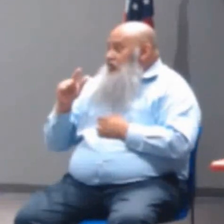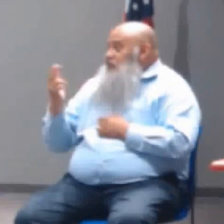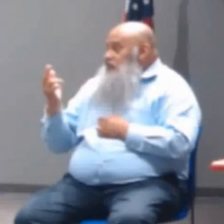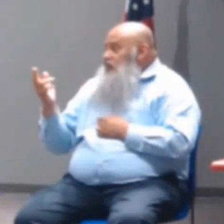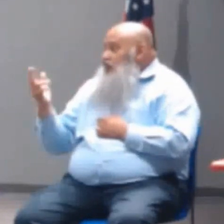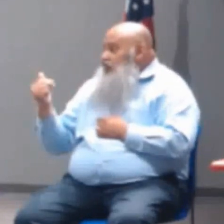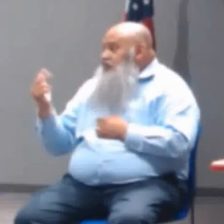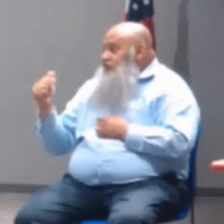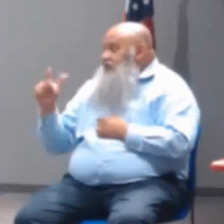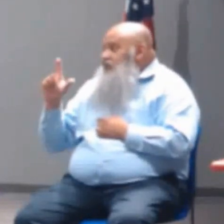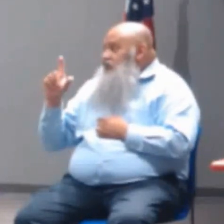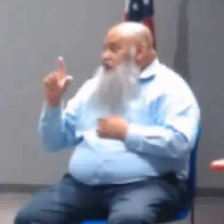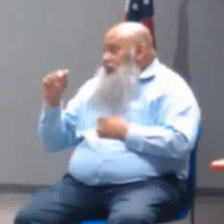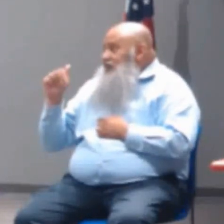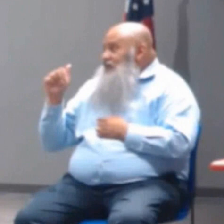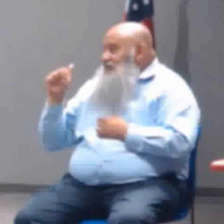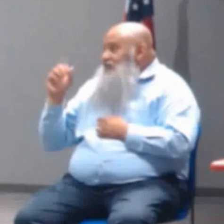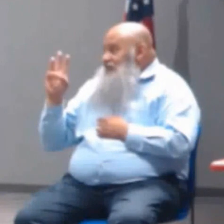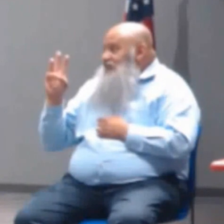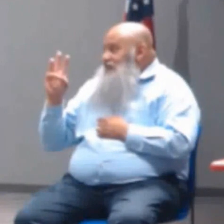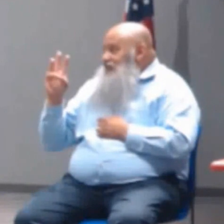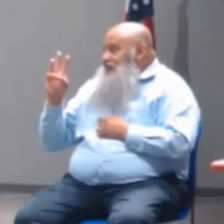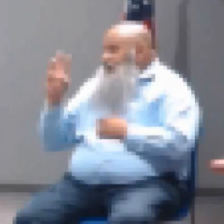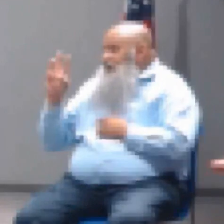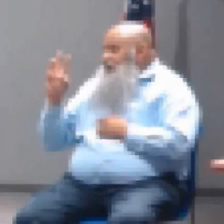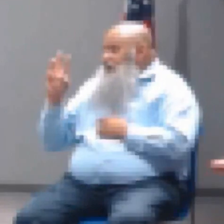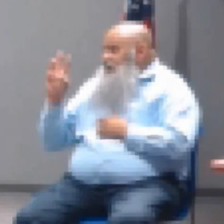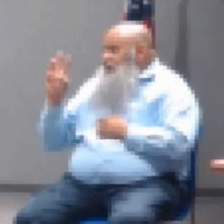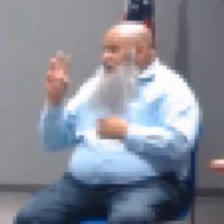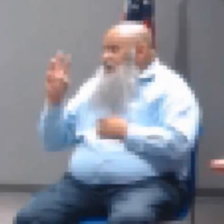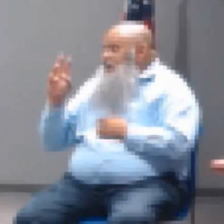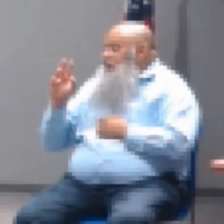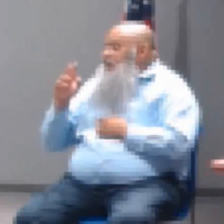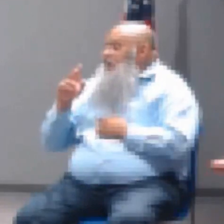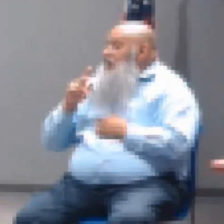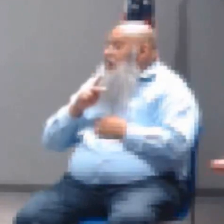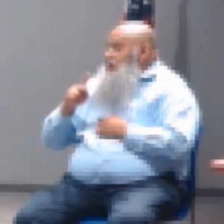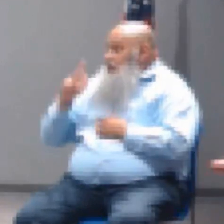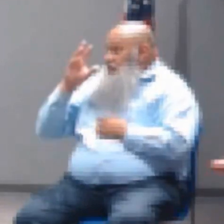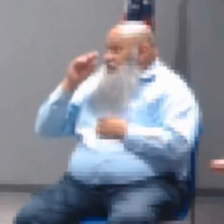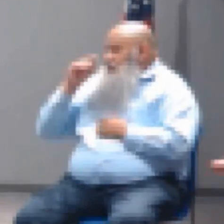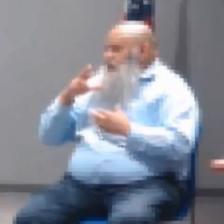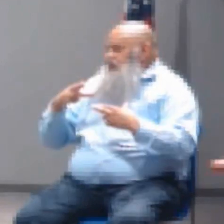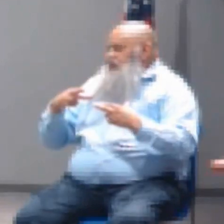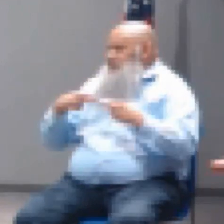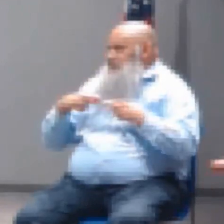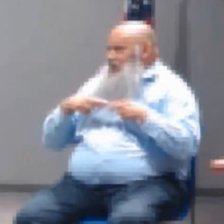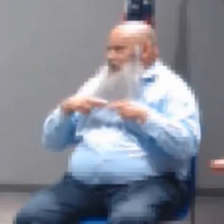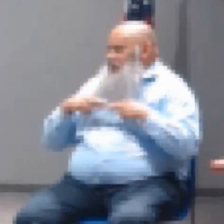13th, 2016, the prince retired.